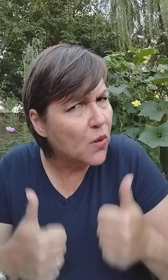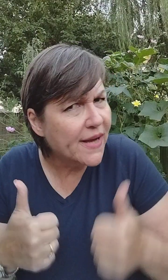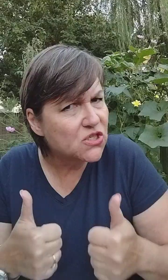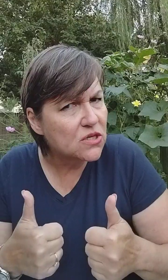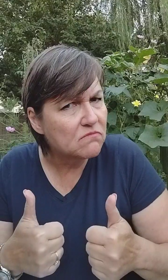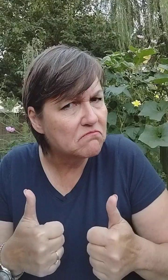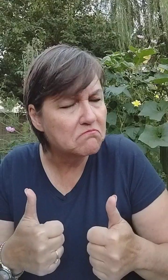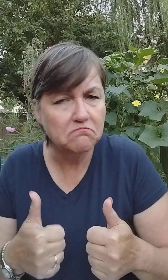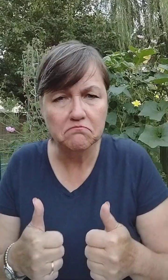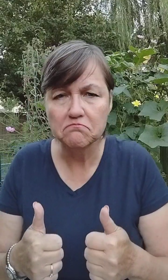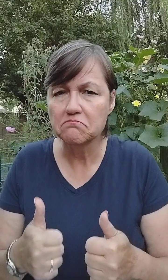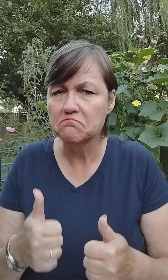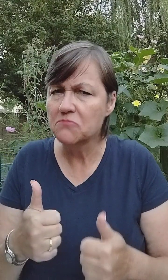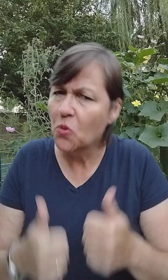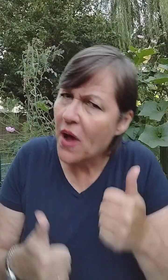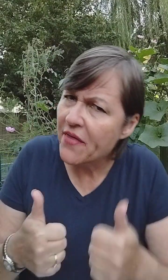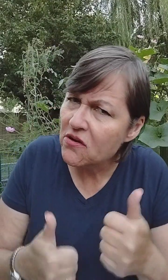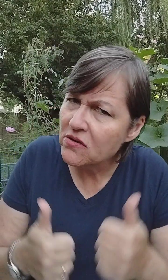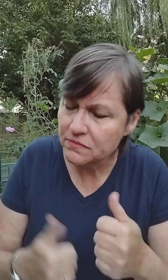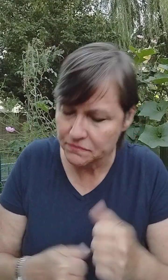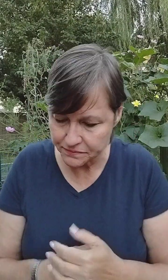which, whether,